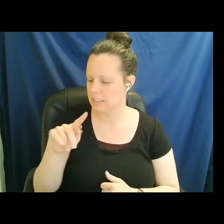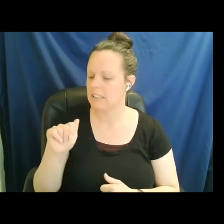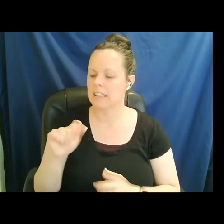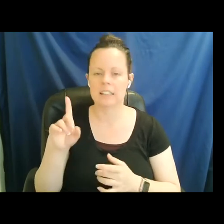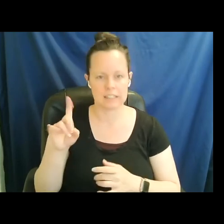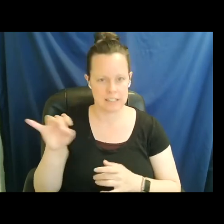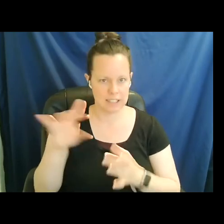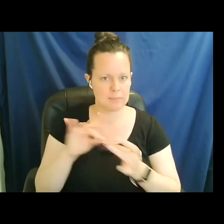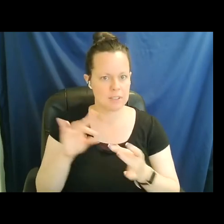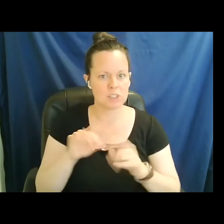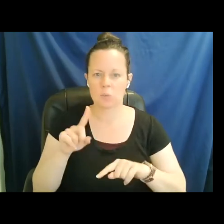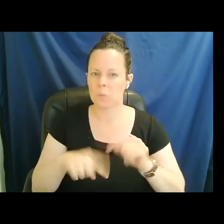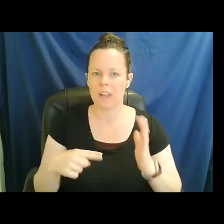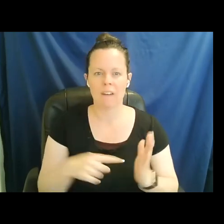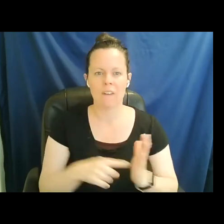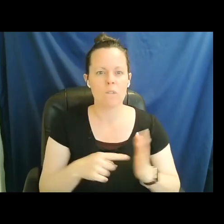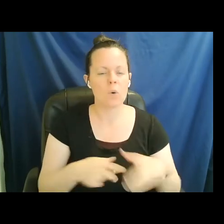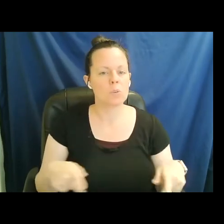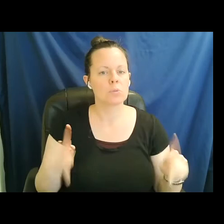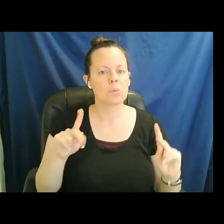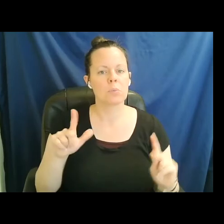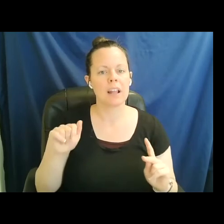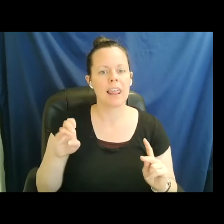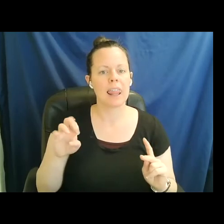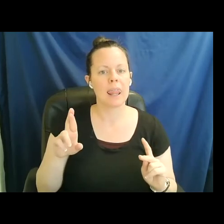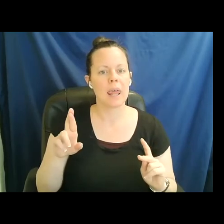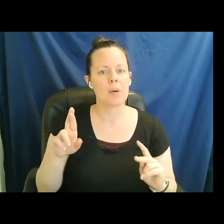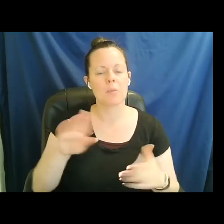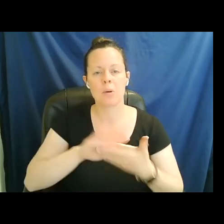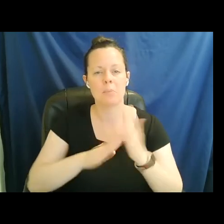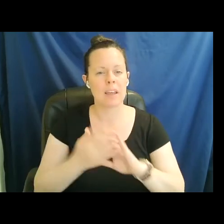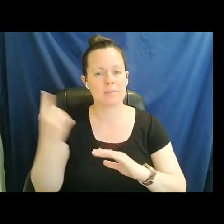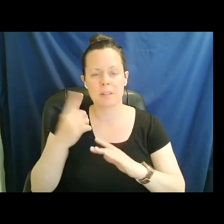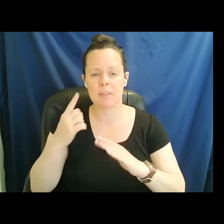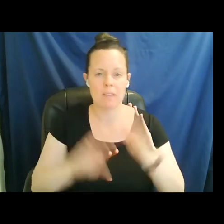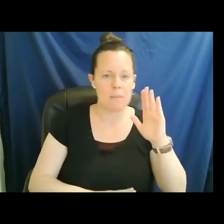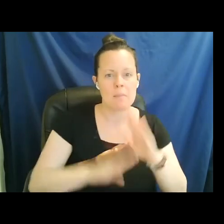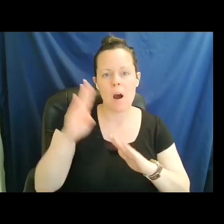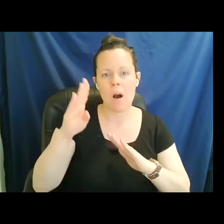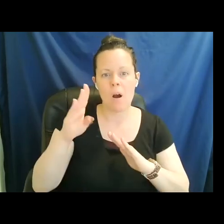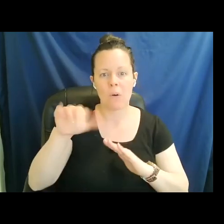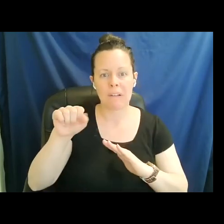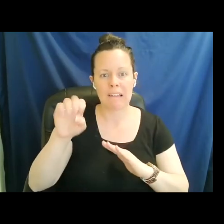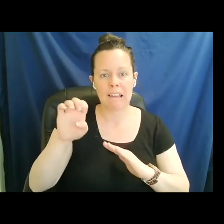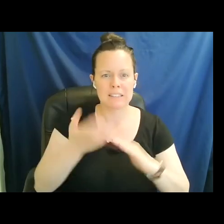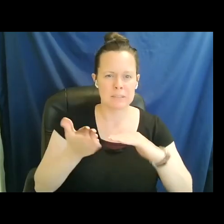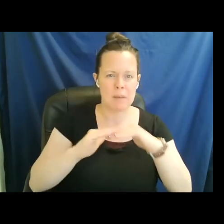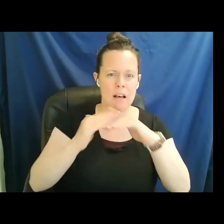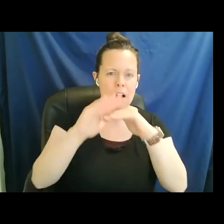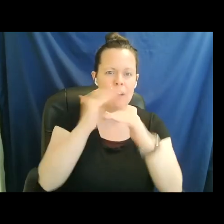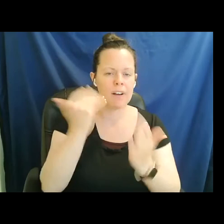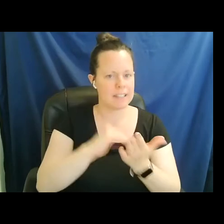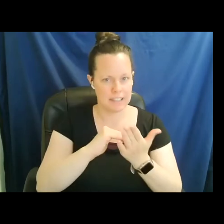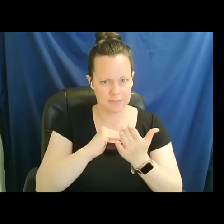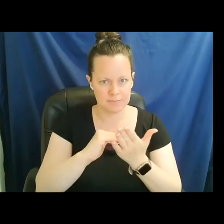we can't afford to let Labor Day become a trampoline that propels our COVID-19 cases upward again.